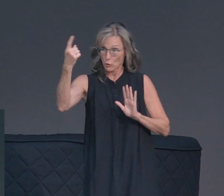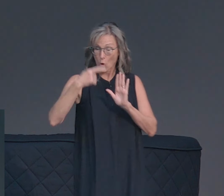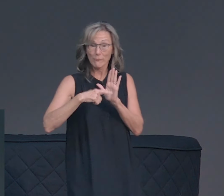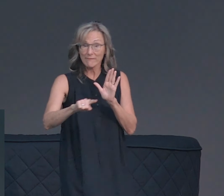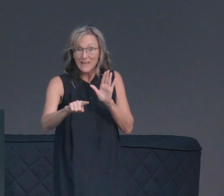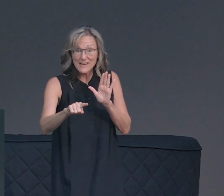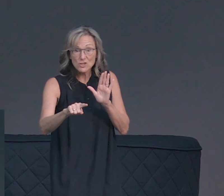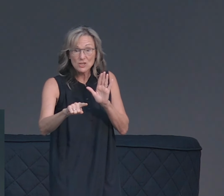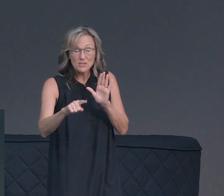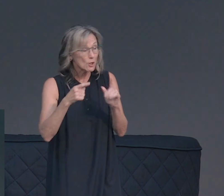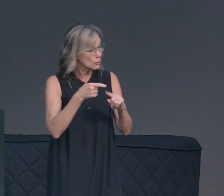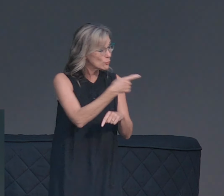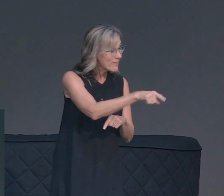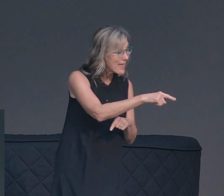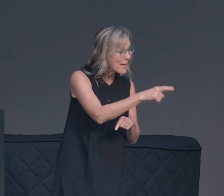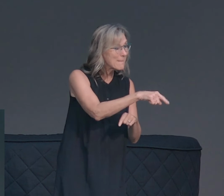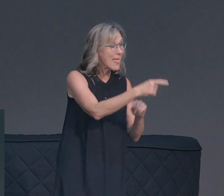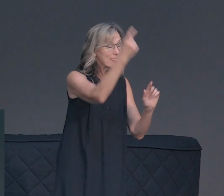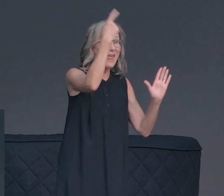reach.